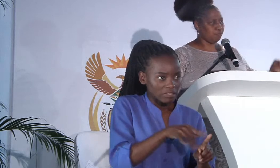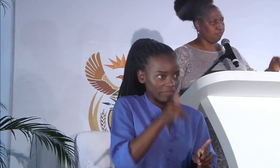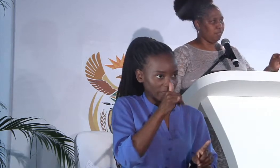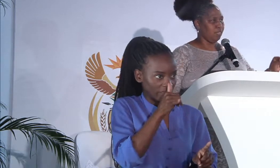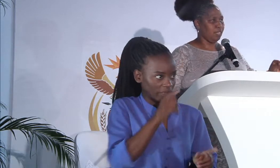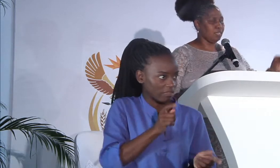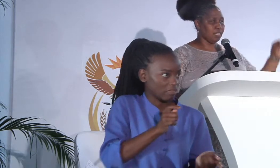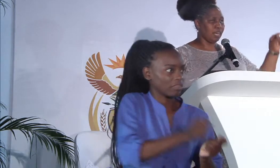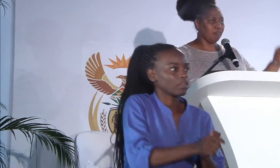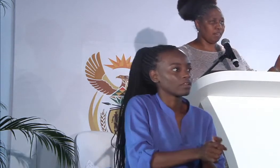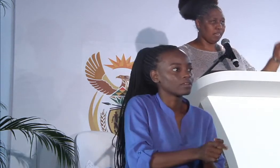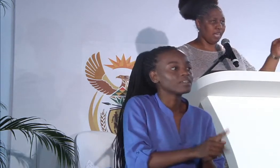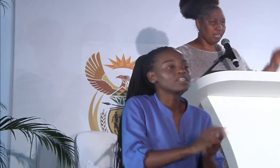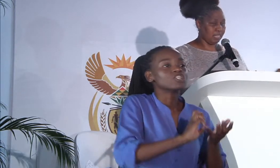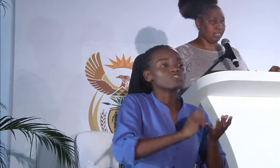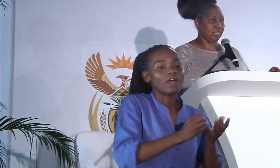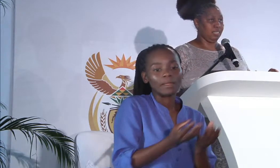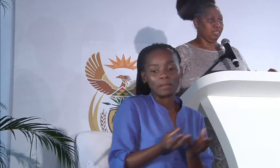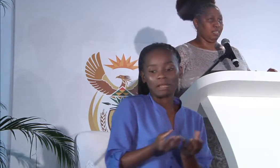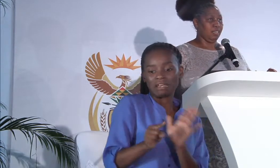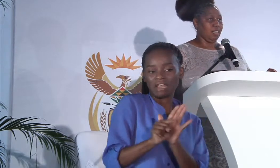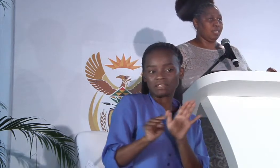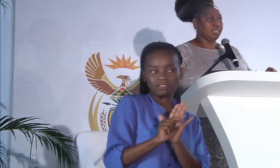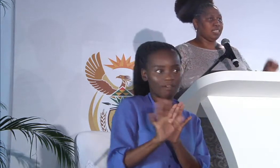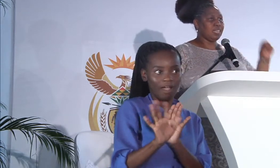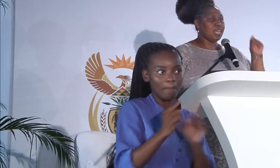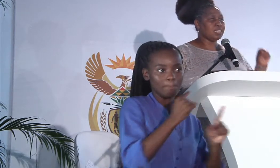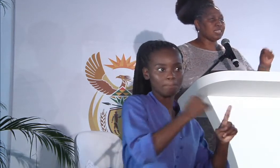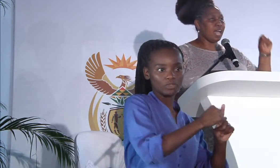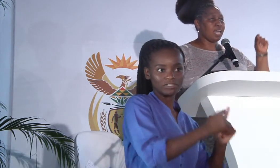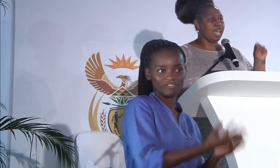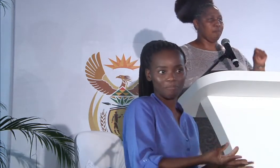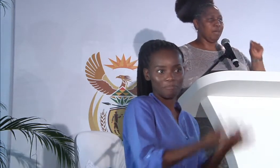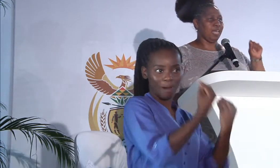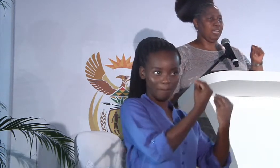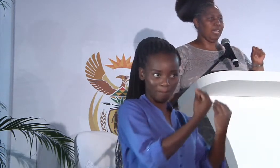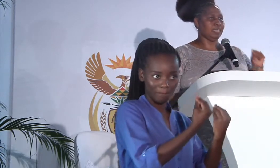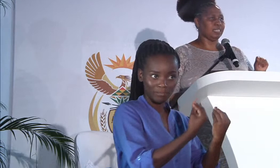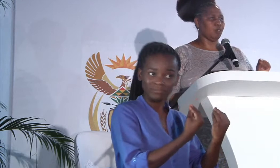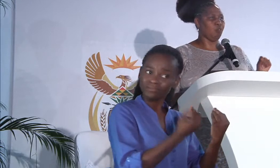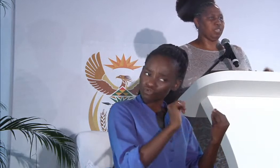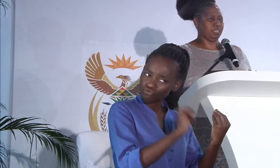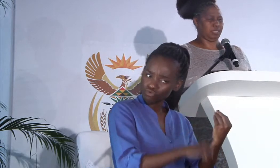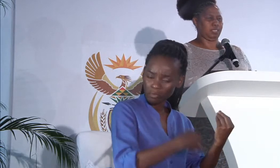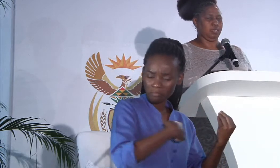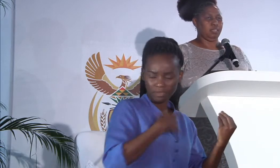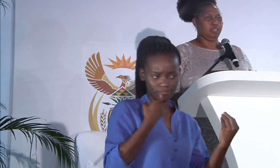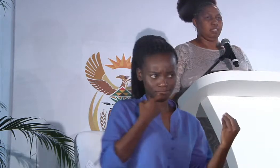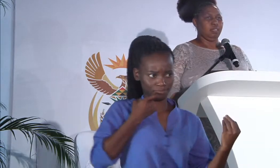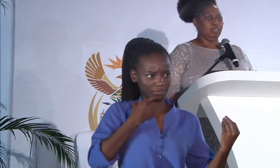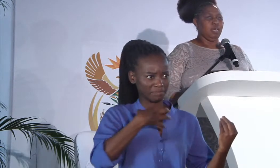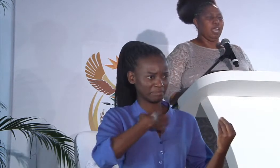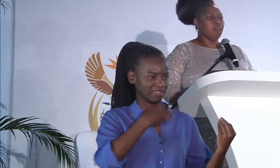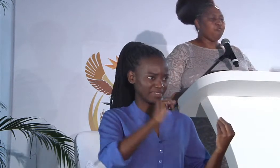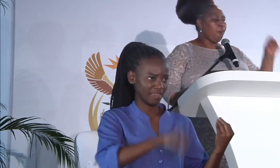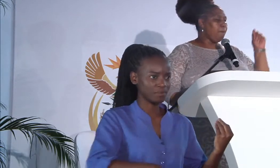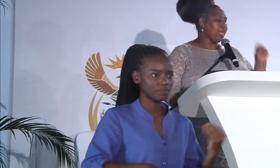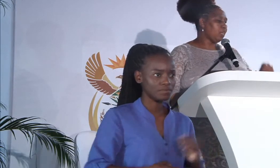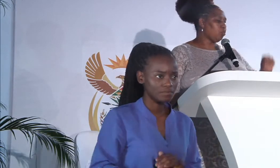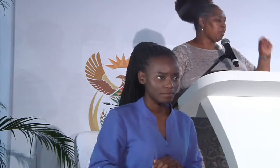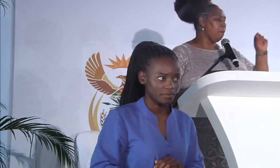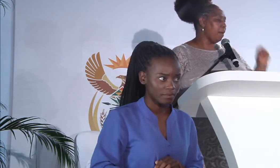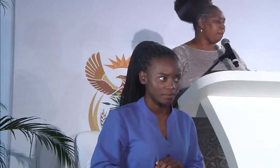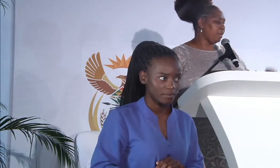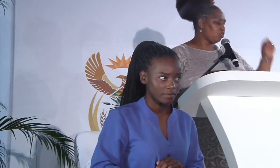positive in the recovering addict. That yes, I am an addict, own it. And for me